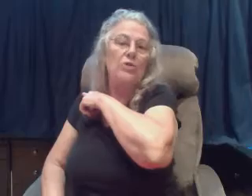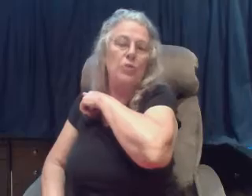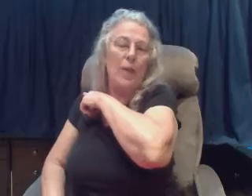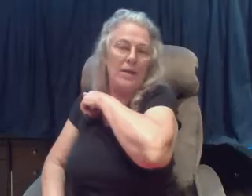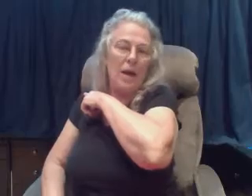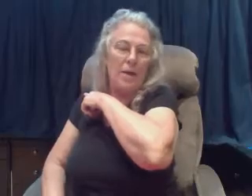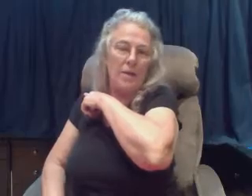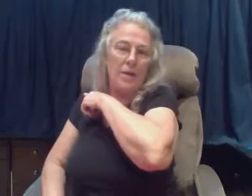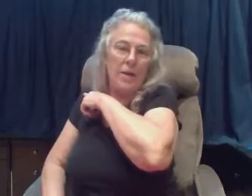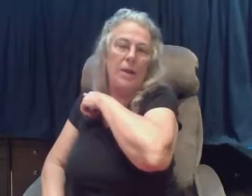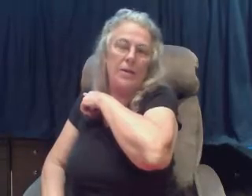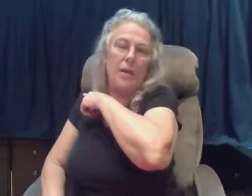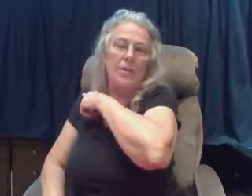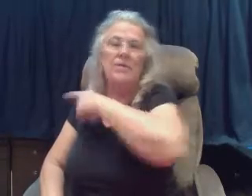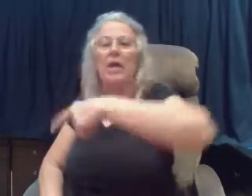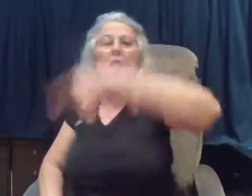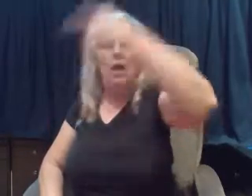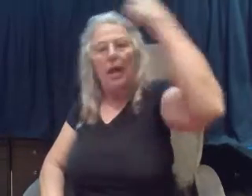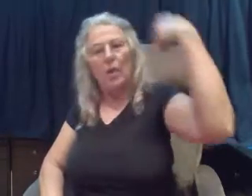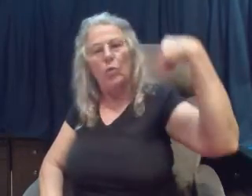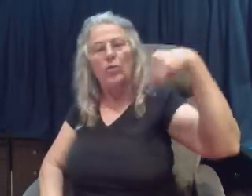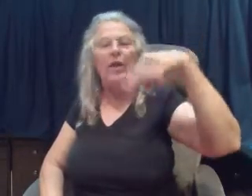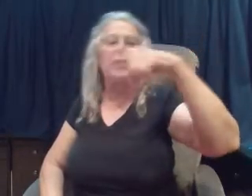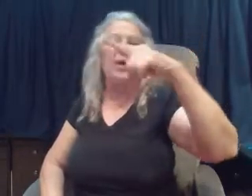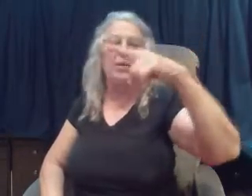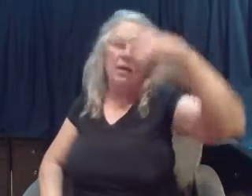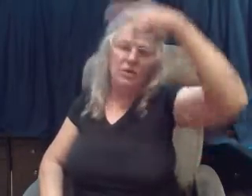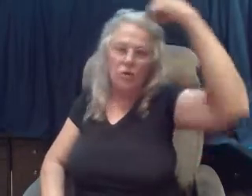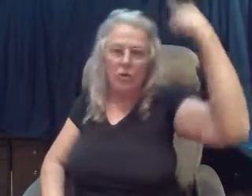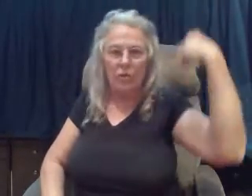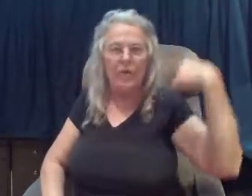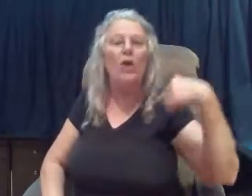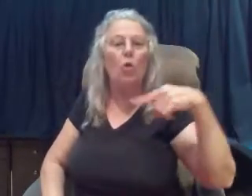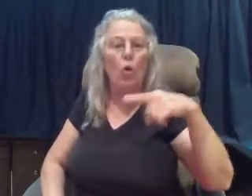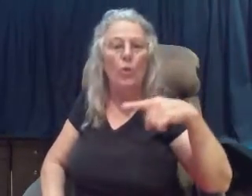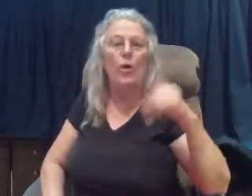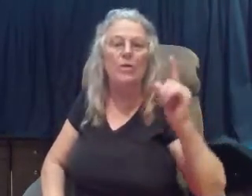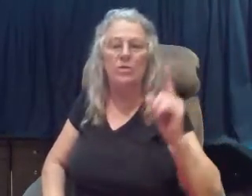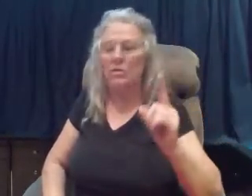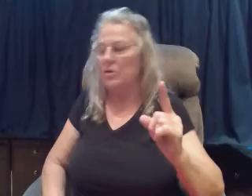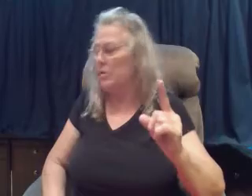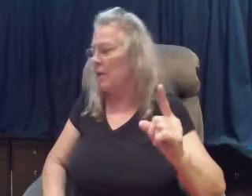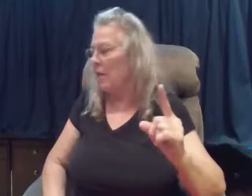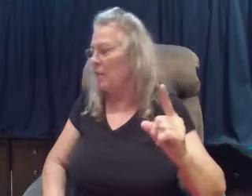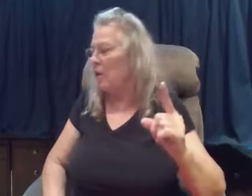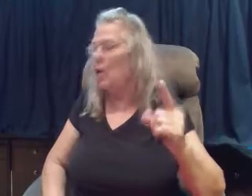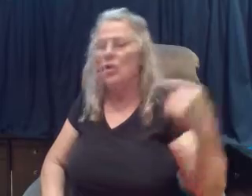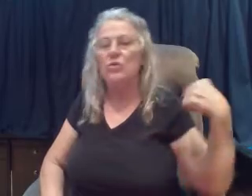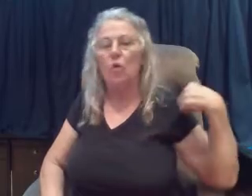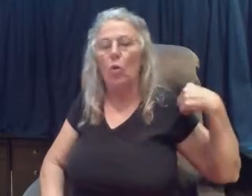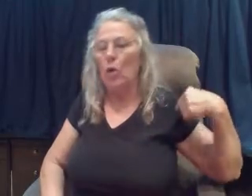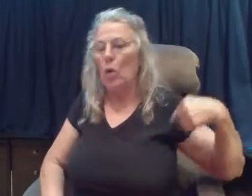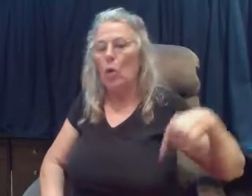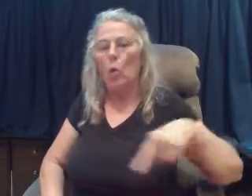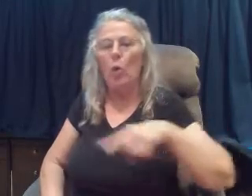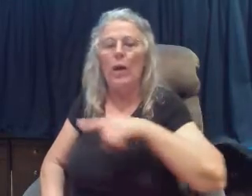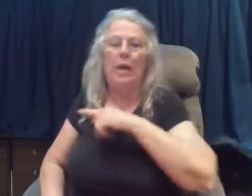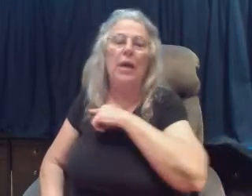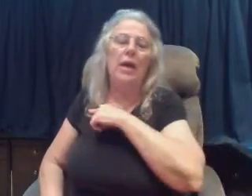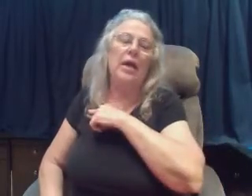my non-dominant side, and we're thinking about a circle that incorporates yourself. So we, if